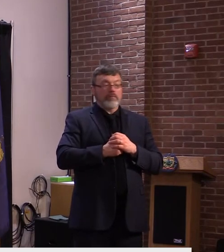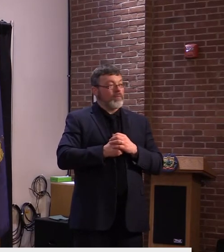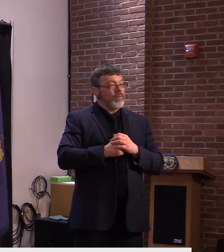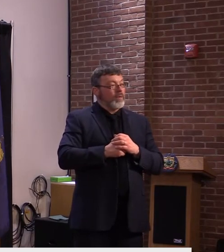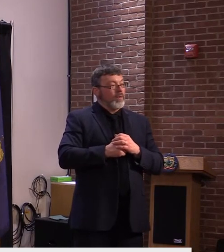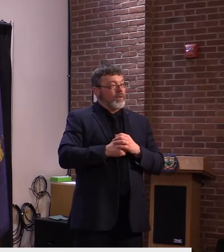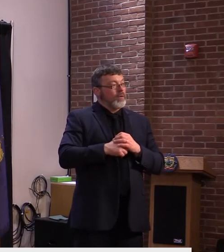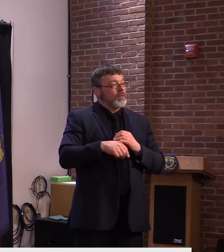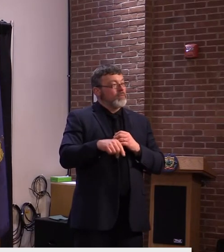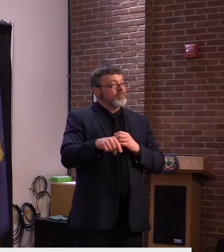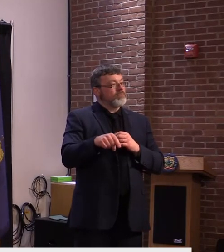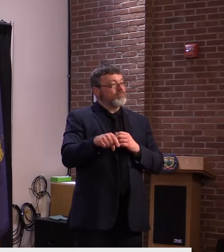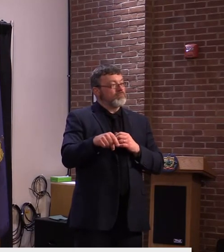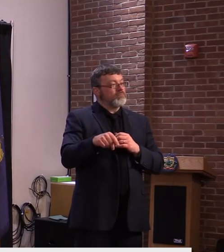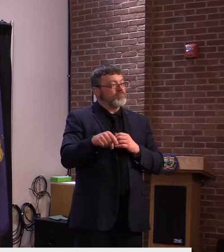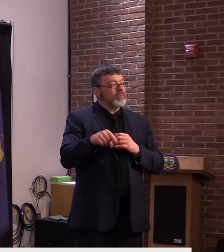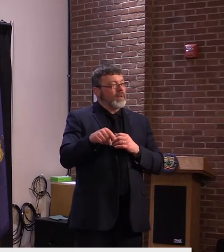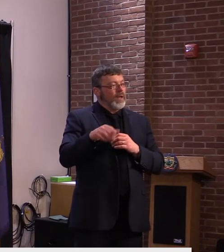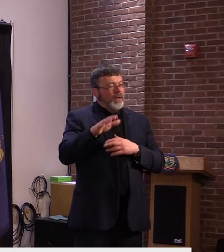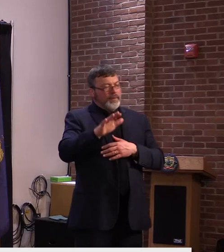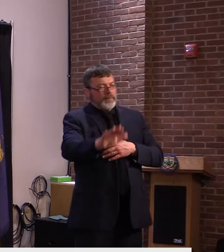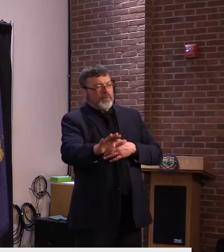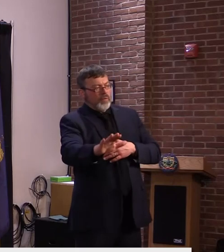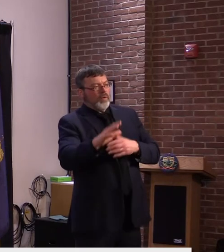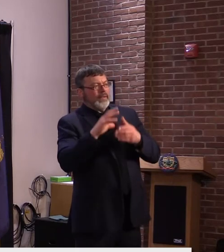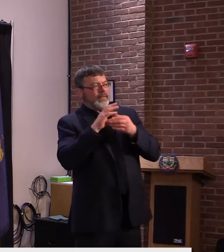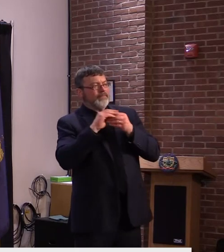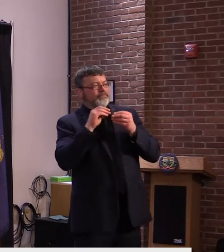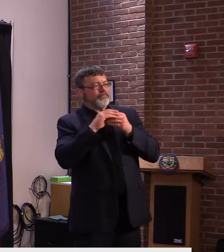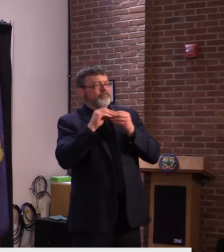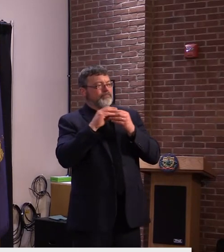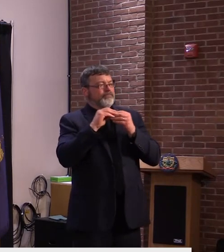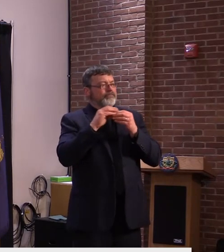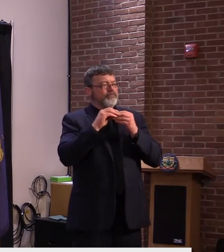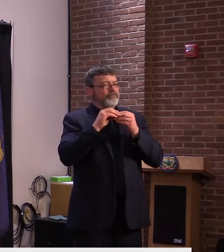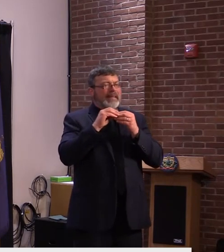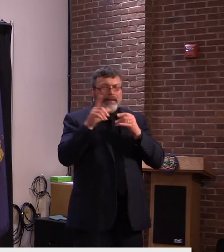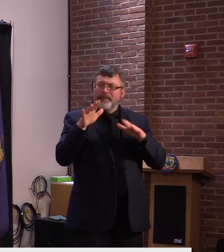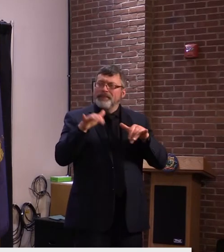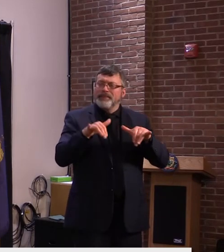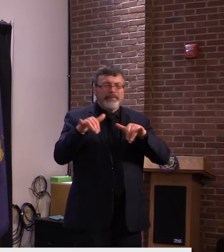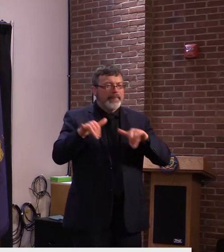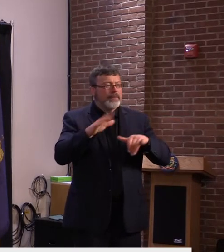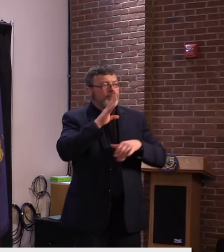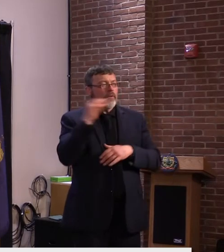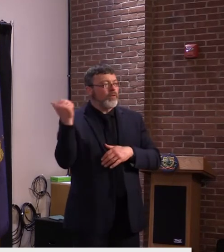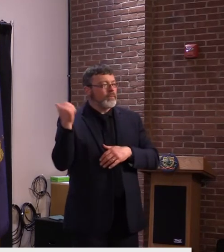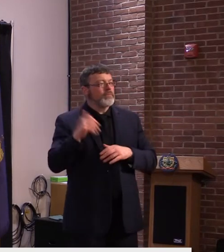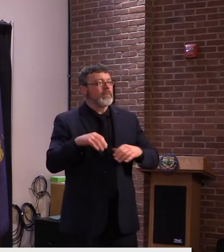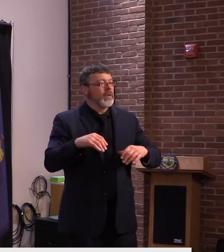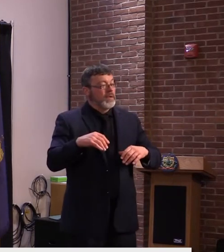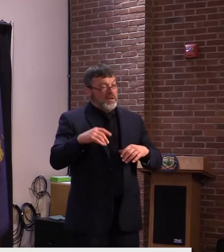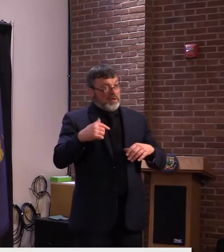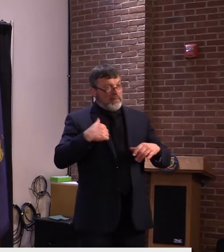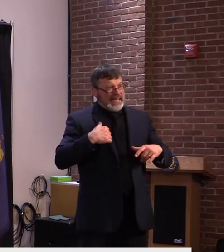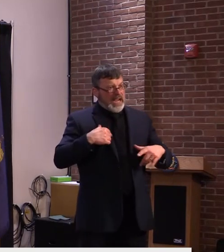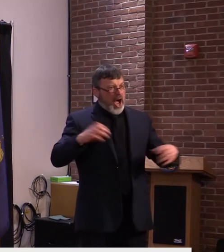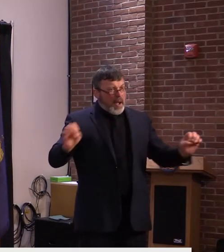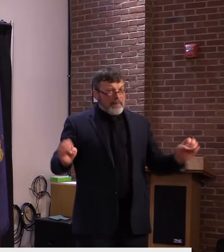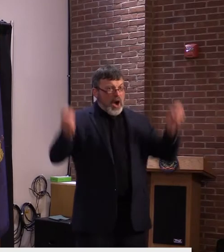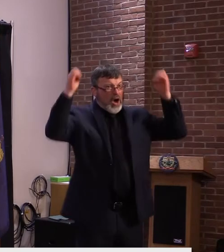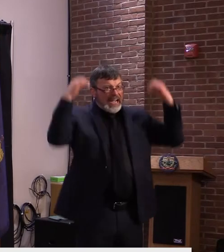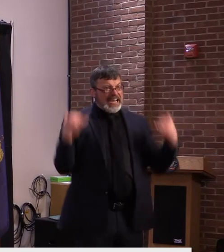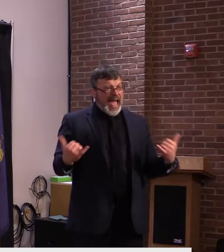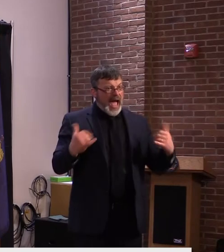with the tone of your question, I do not regard it to be an urgent matter, since so many of the students and children have